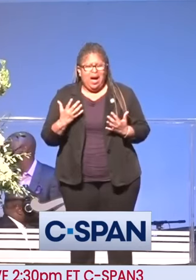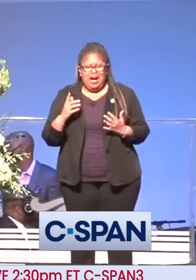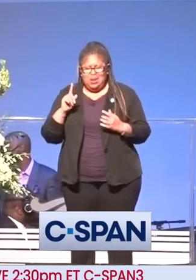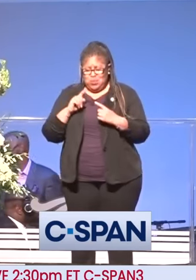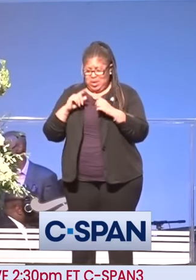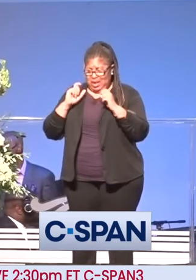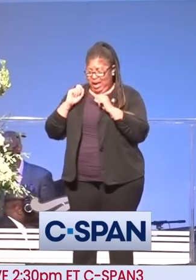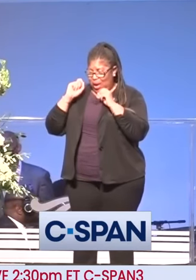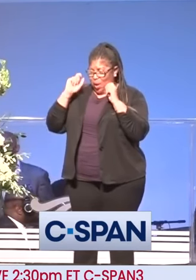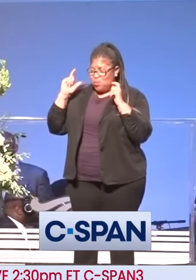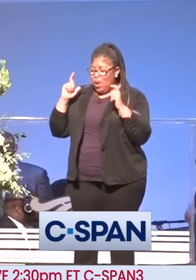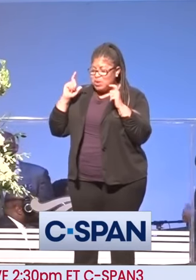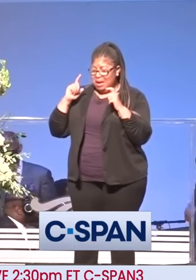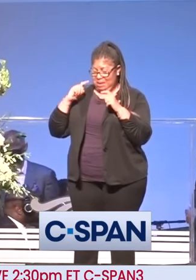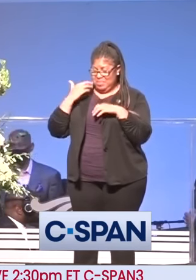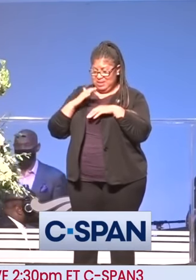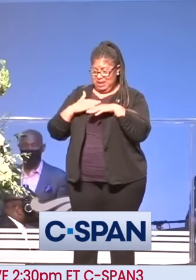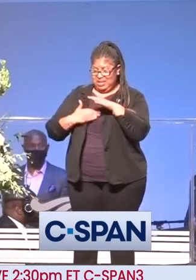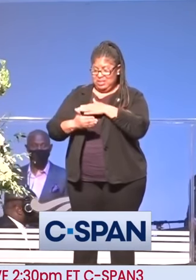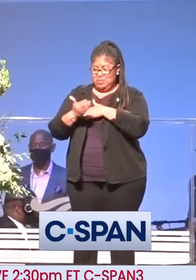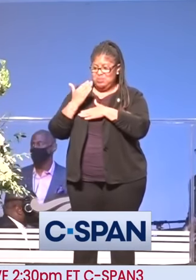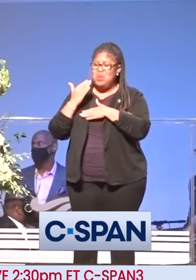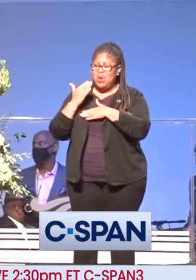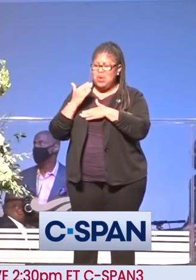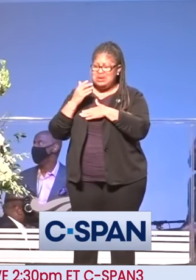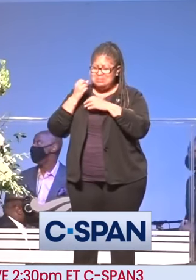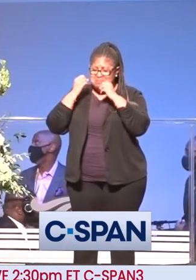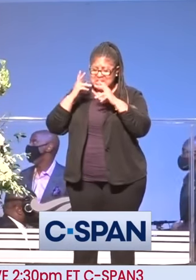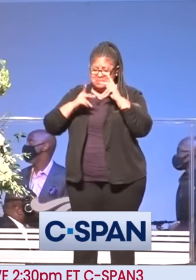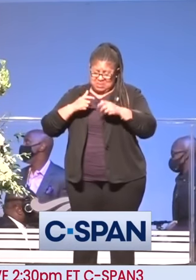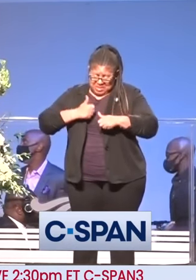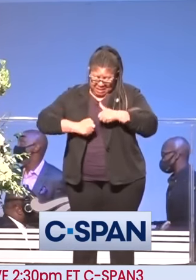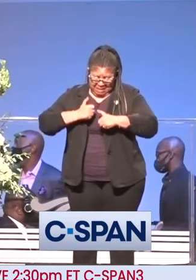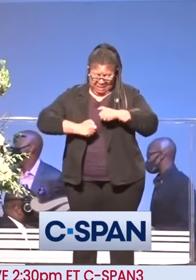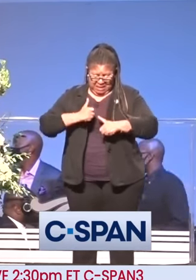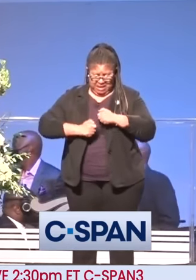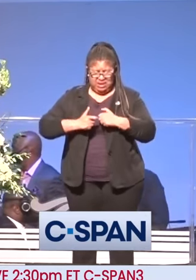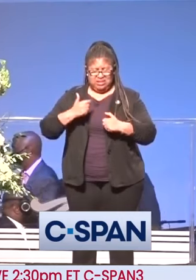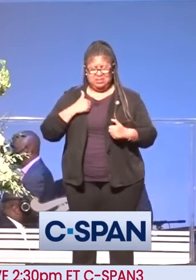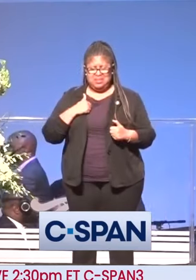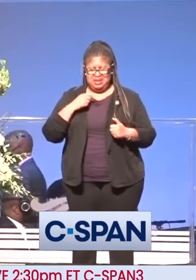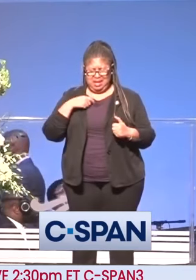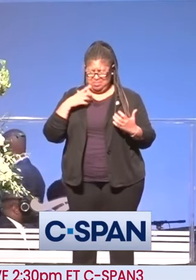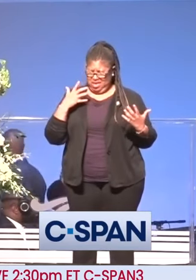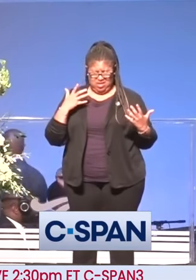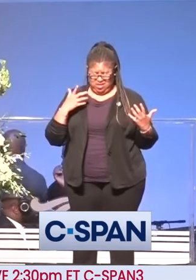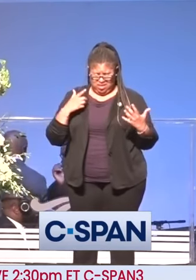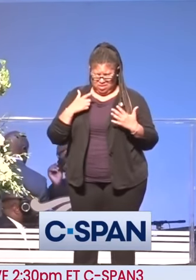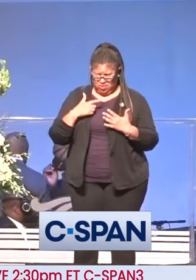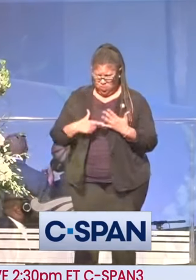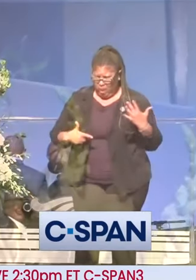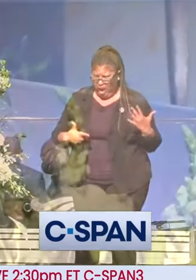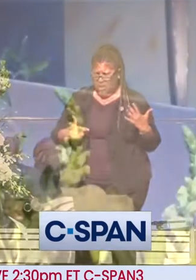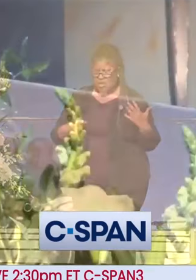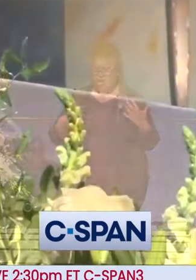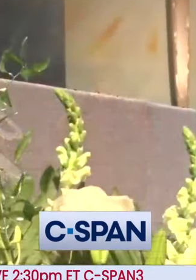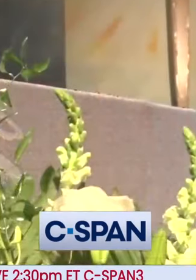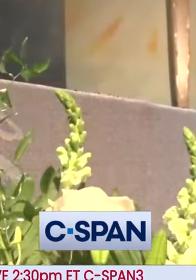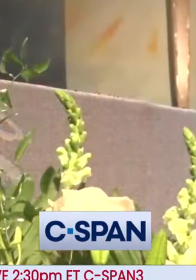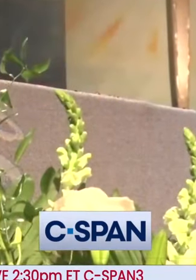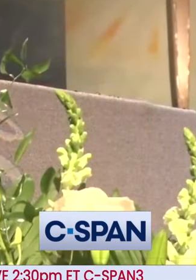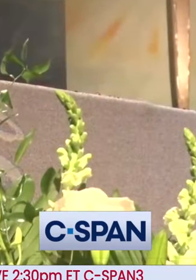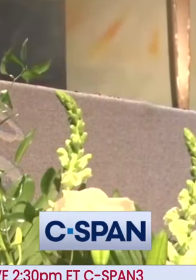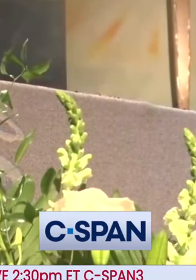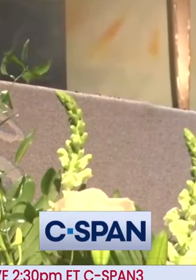As I woke up the next morning and got so many texts and I said, "What? I haven't even seen